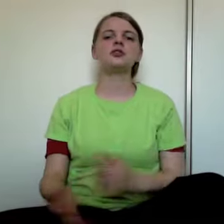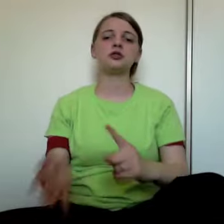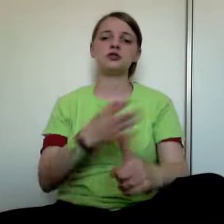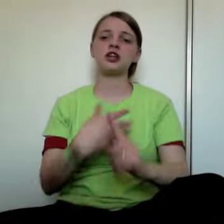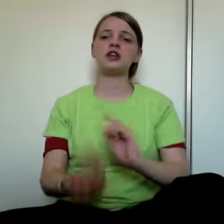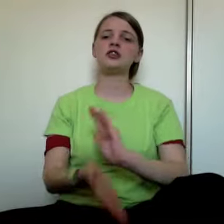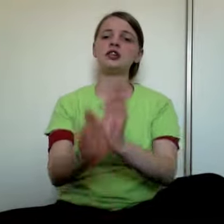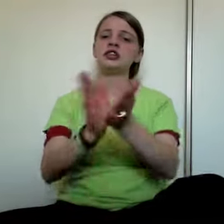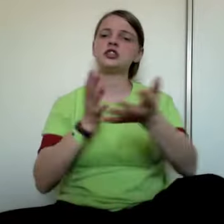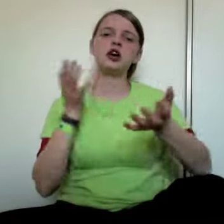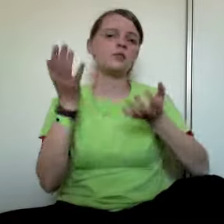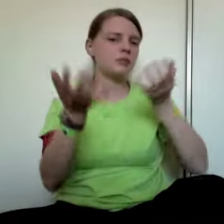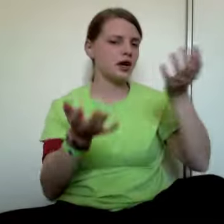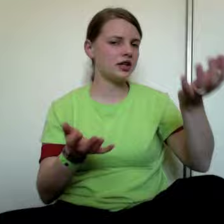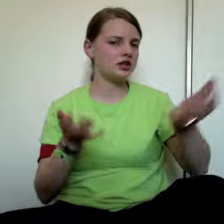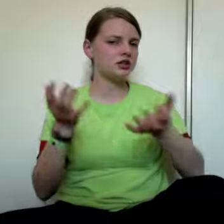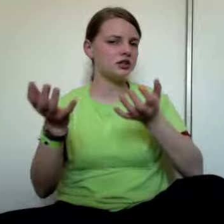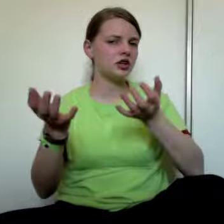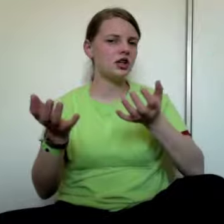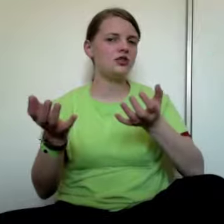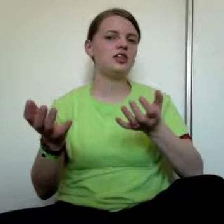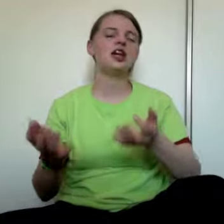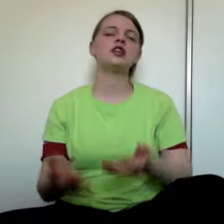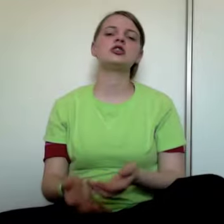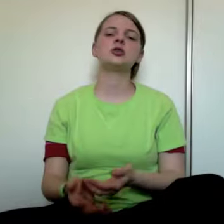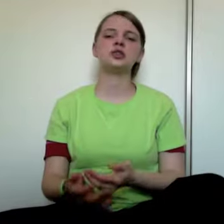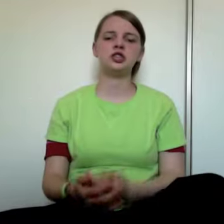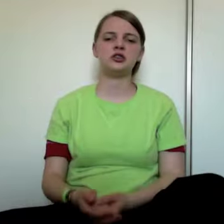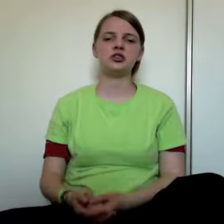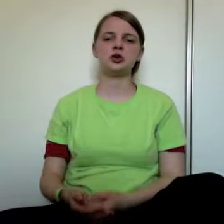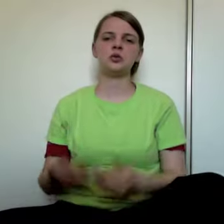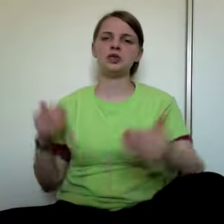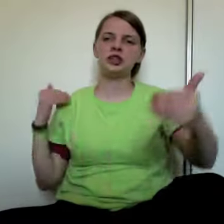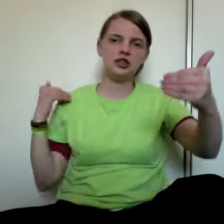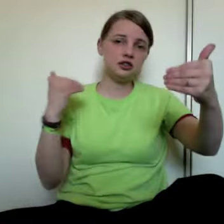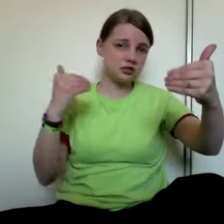So flattery leads to compromise. The end is always near. So near,